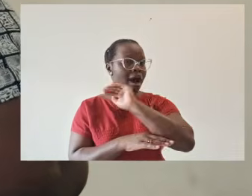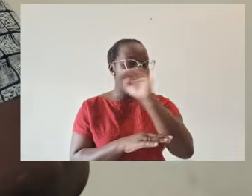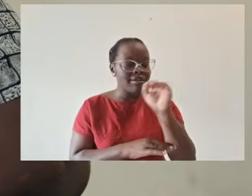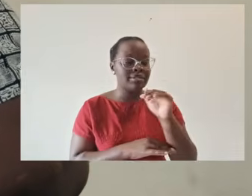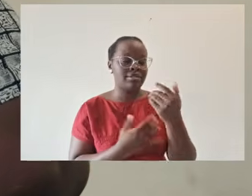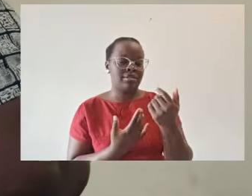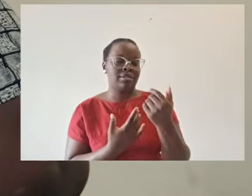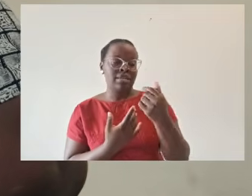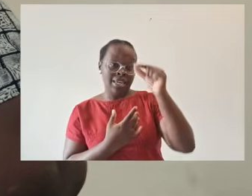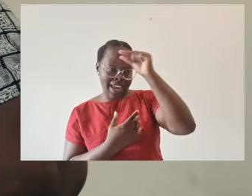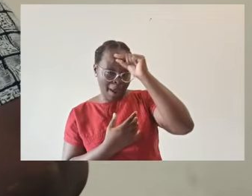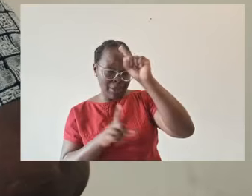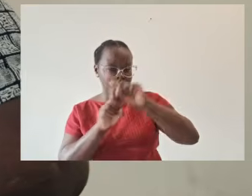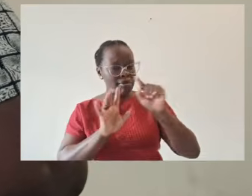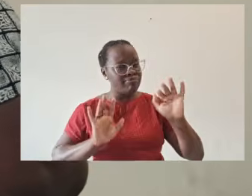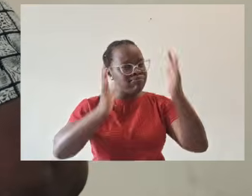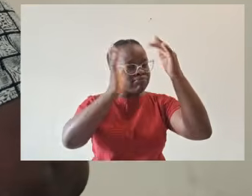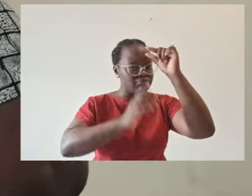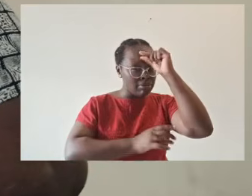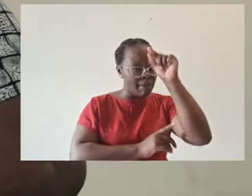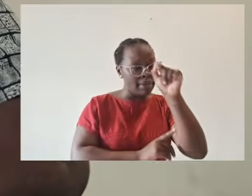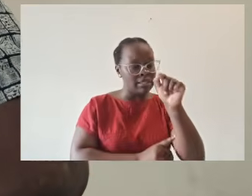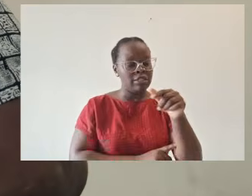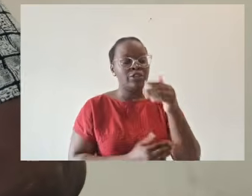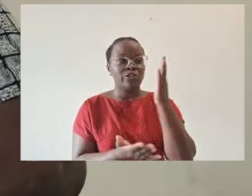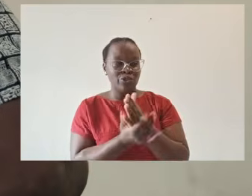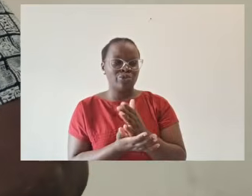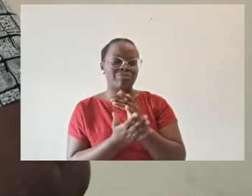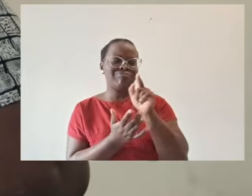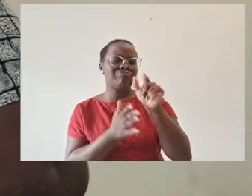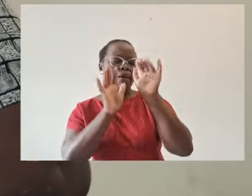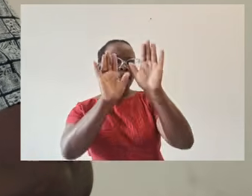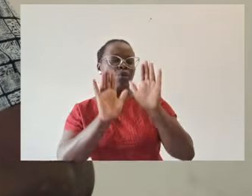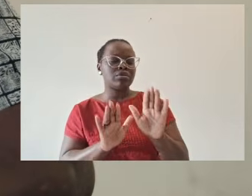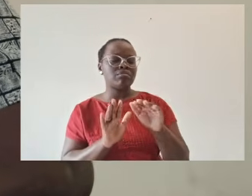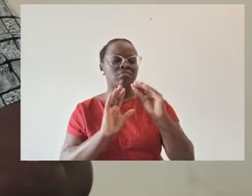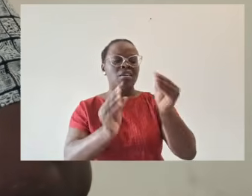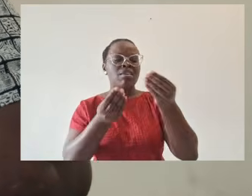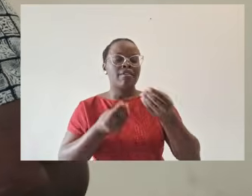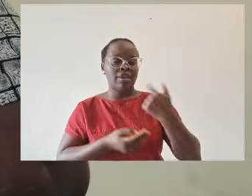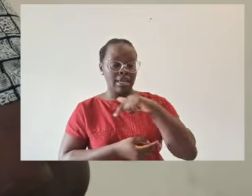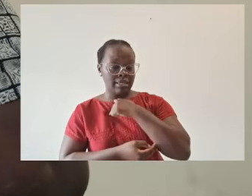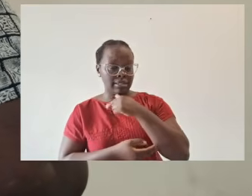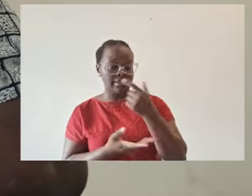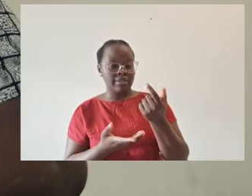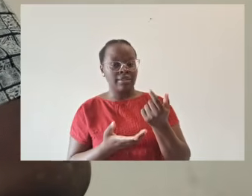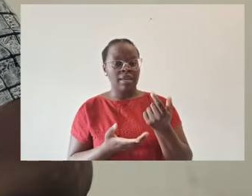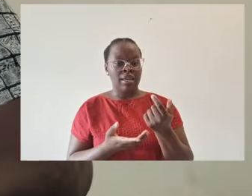to congratulate the government for what they are doing. The government is very key in giving us capitation and also